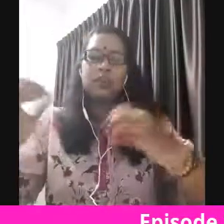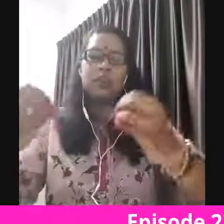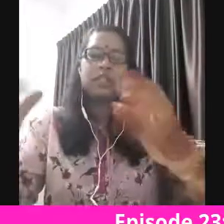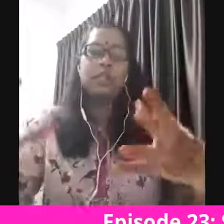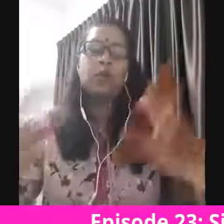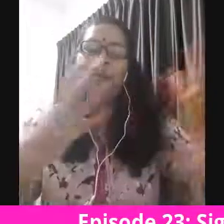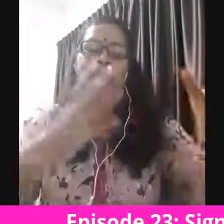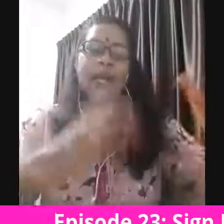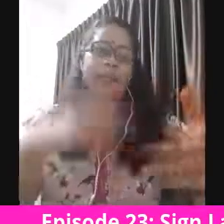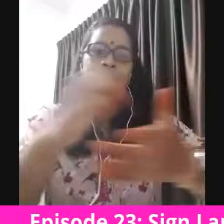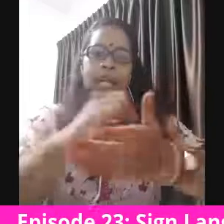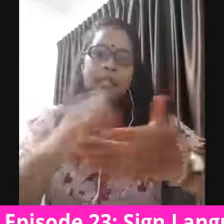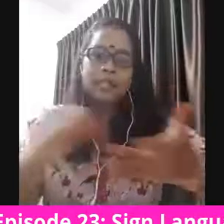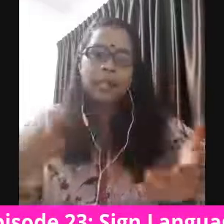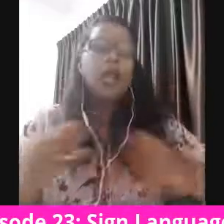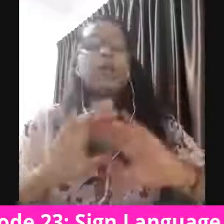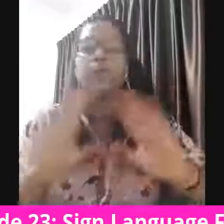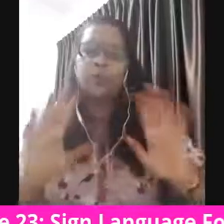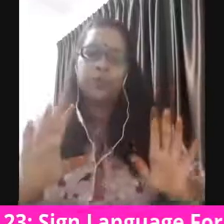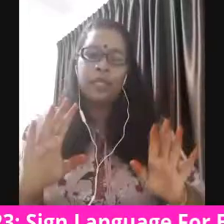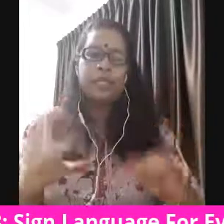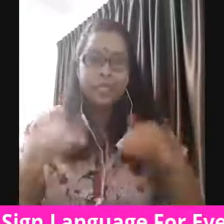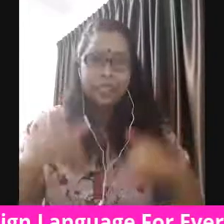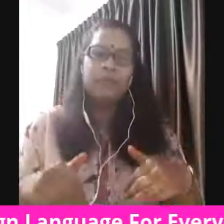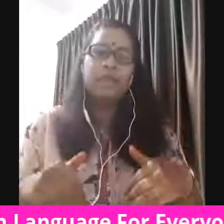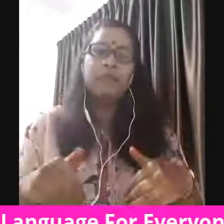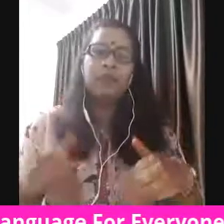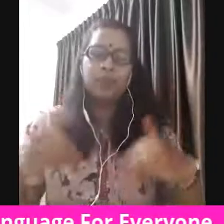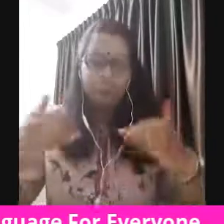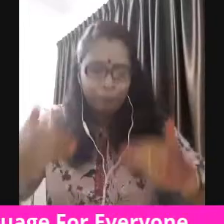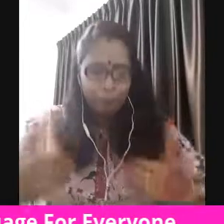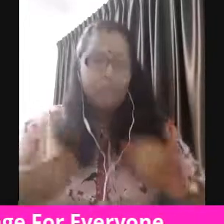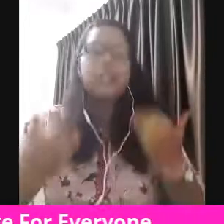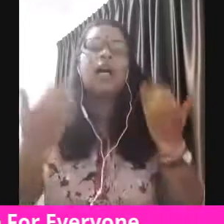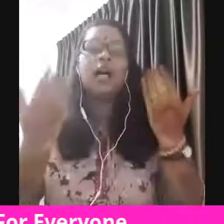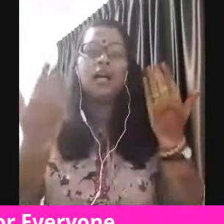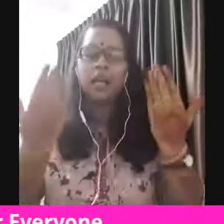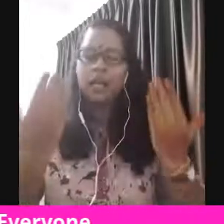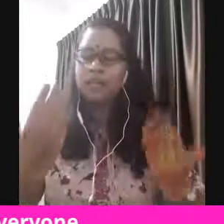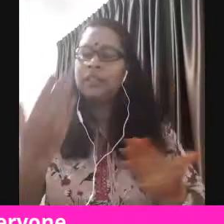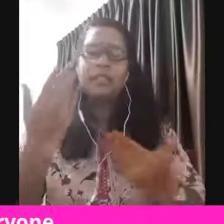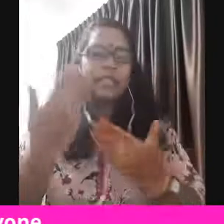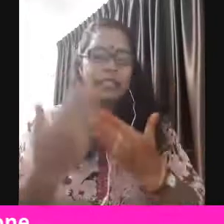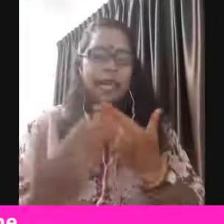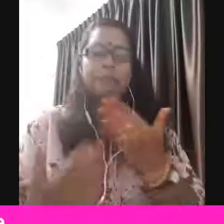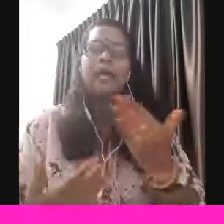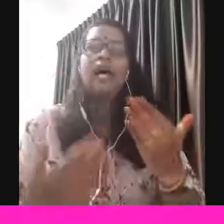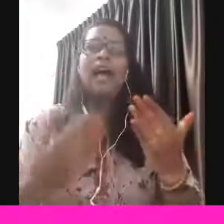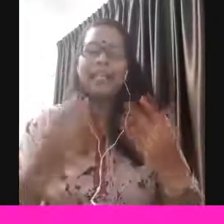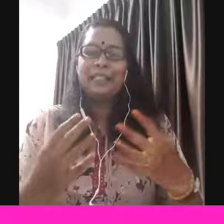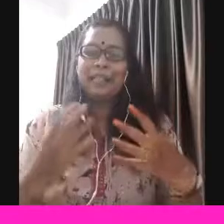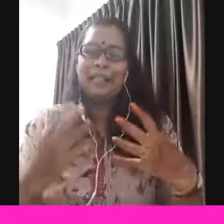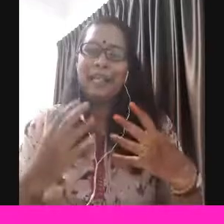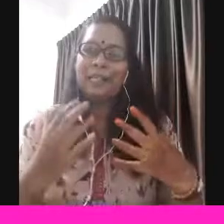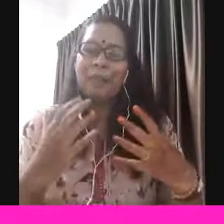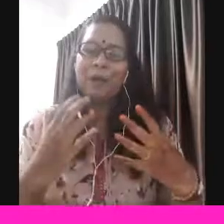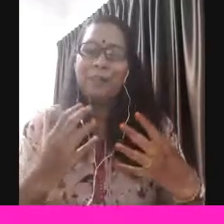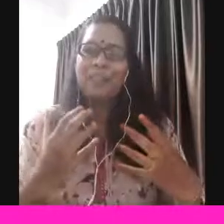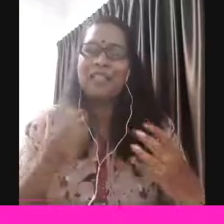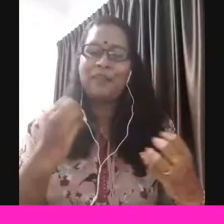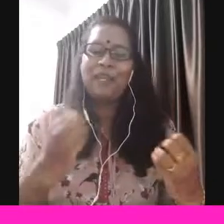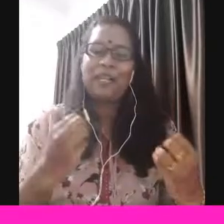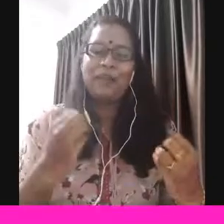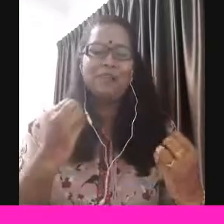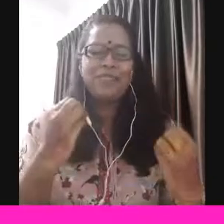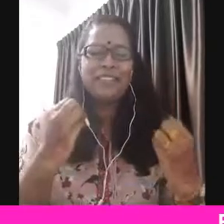and then students can go back and they answer. No, here we have to teach them, and the problem